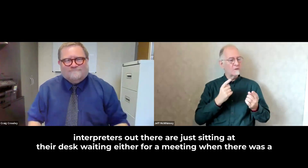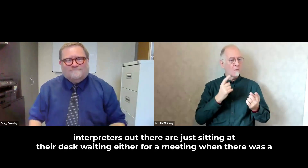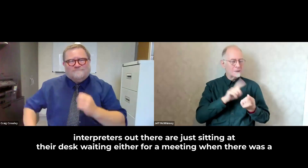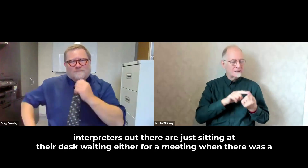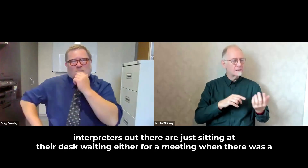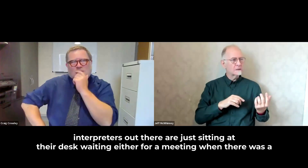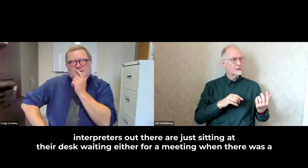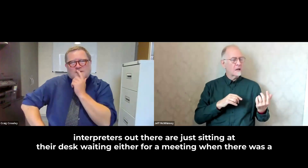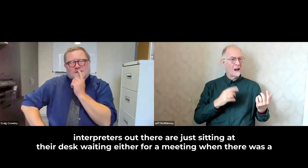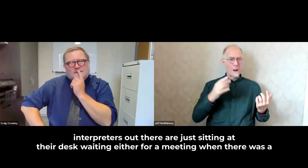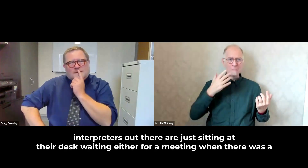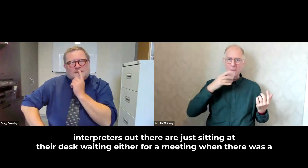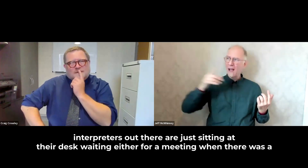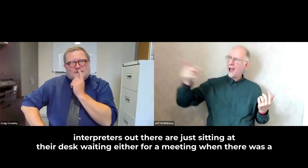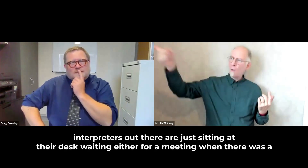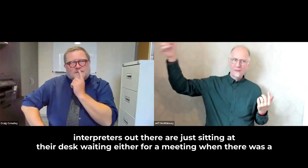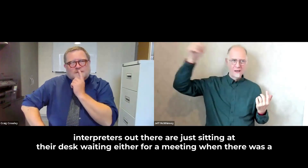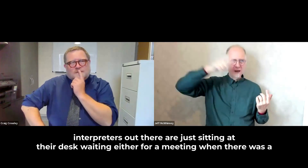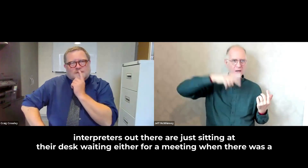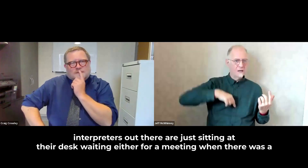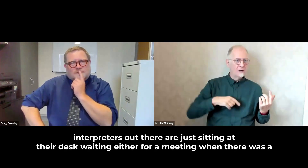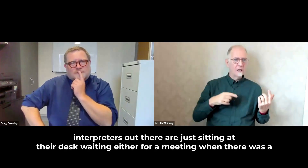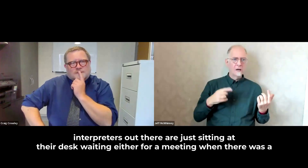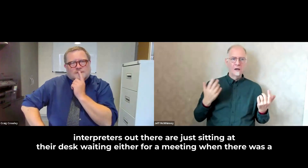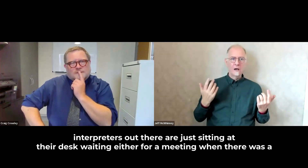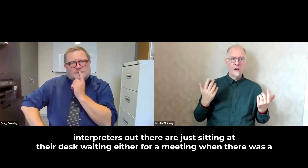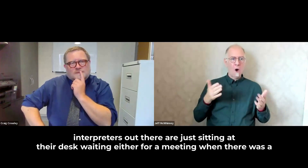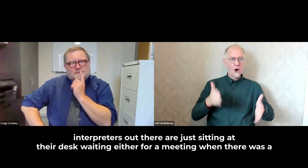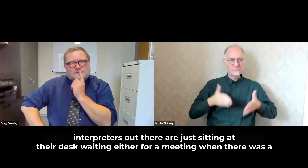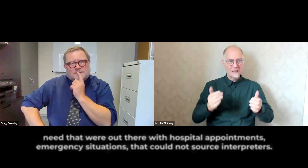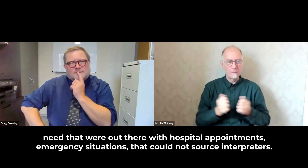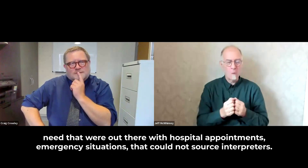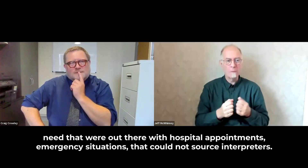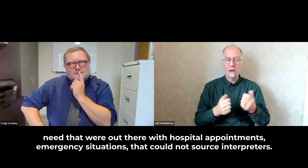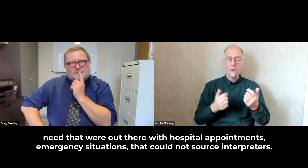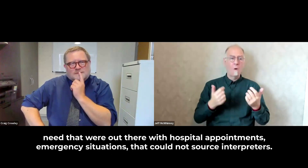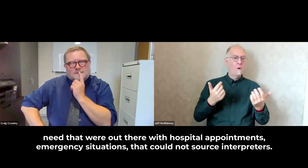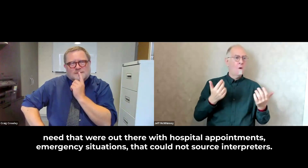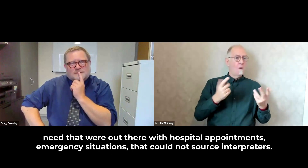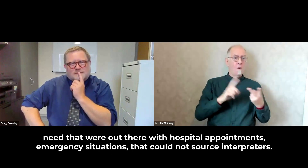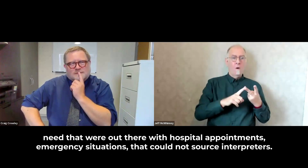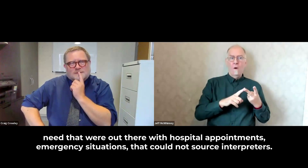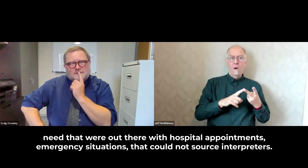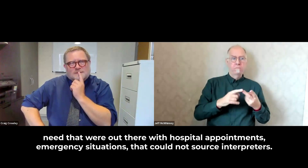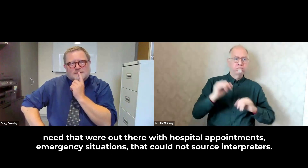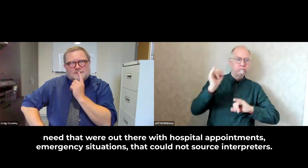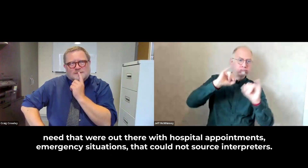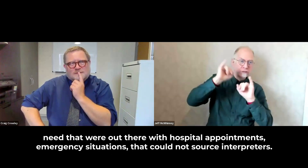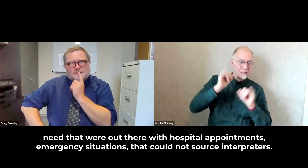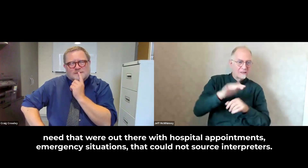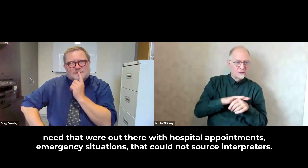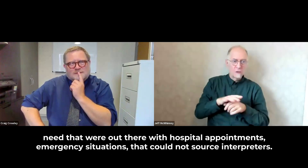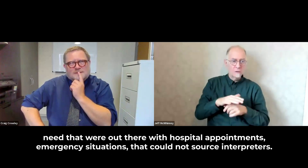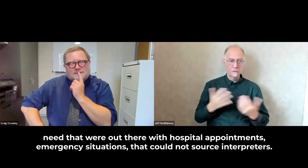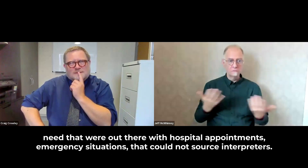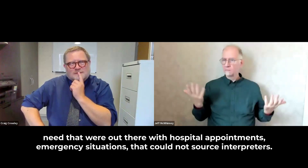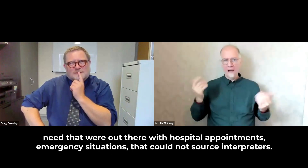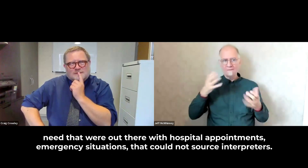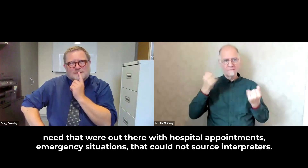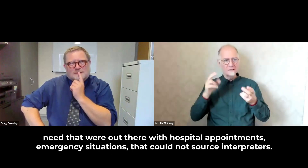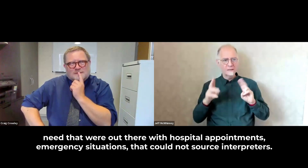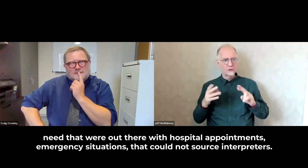the desk waiting either for a meeting when there was a need, that were out there with hospital